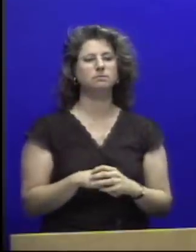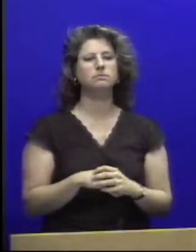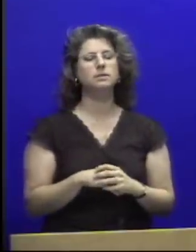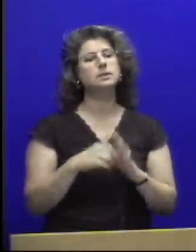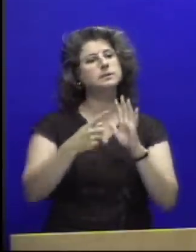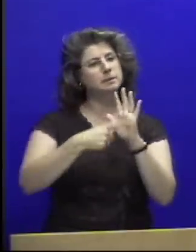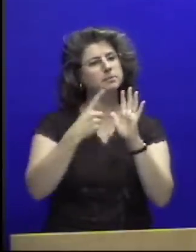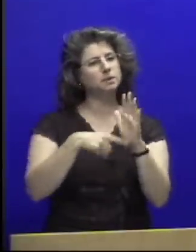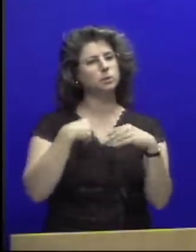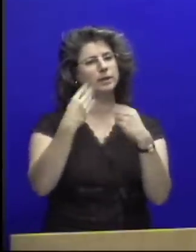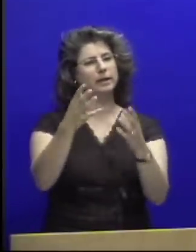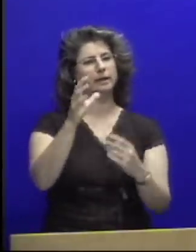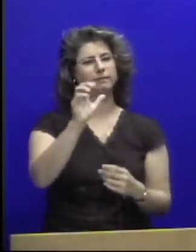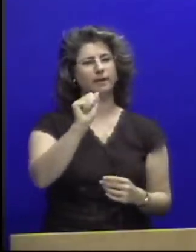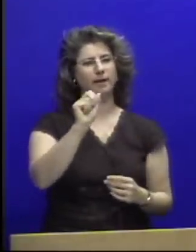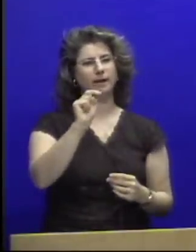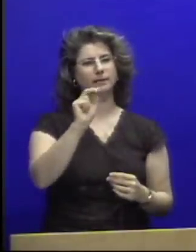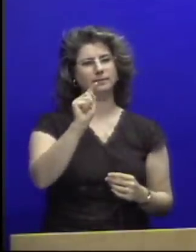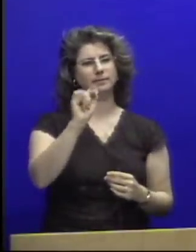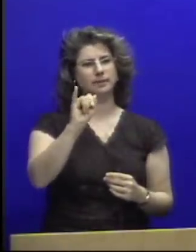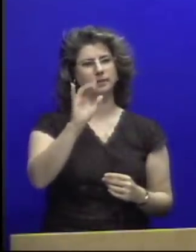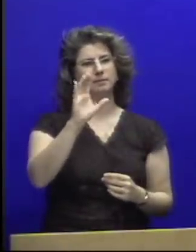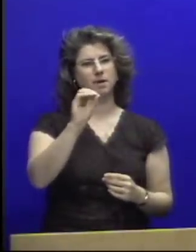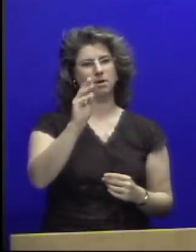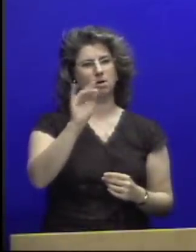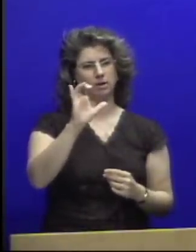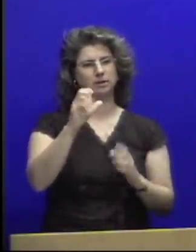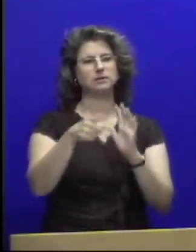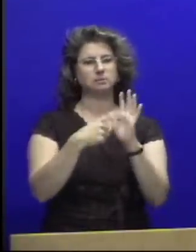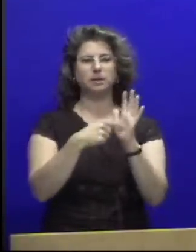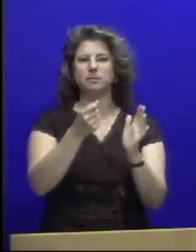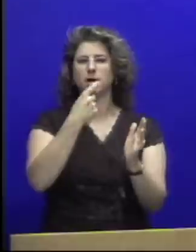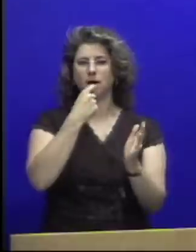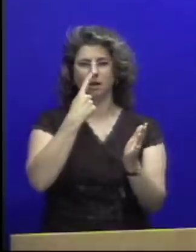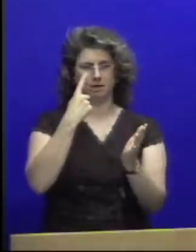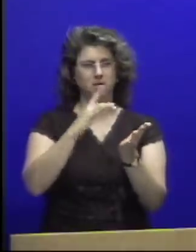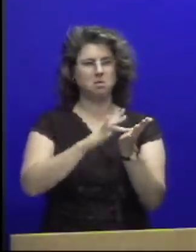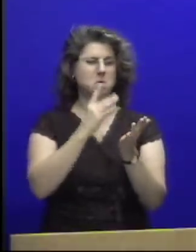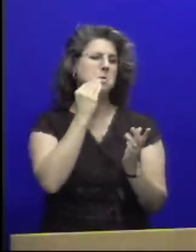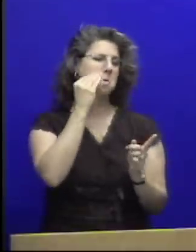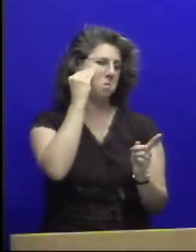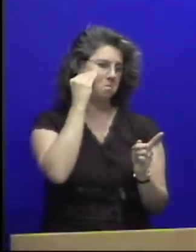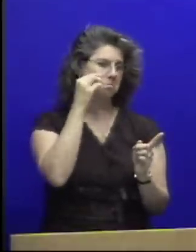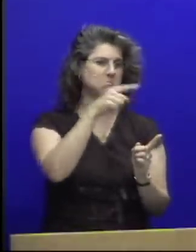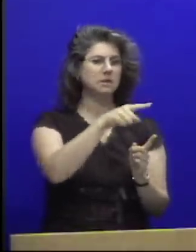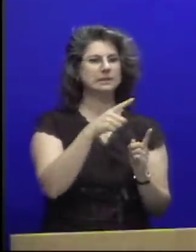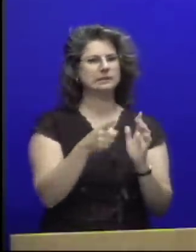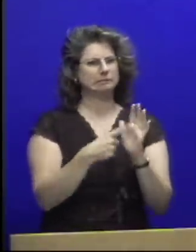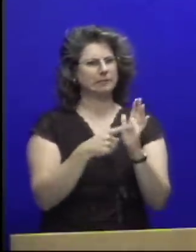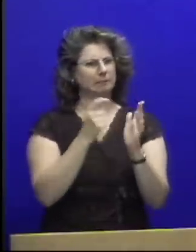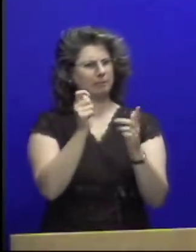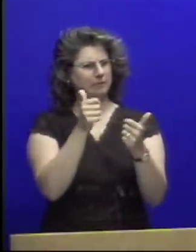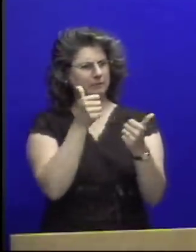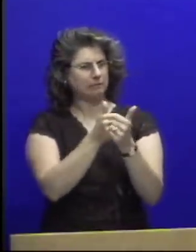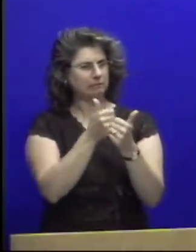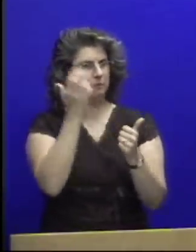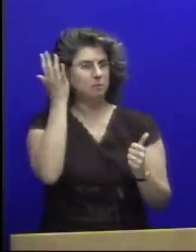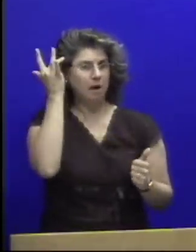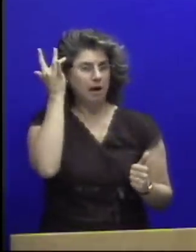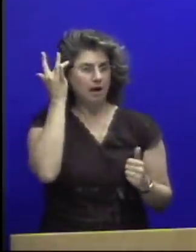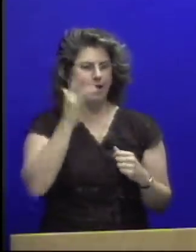some antibiotics by mouth at home, which can be a challenge because they